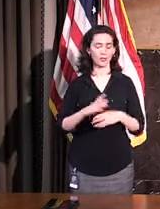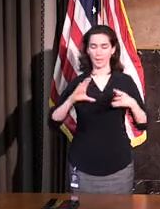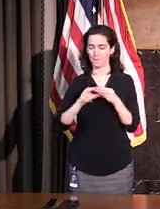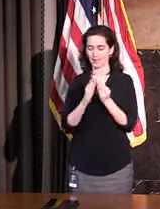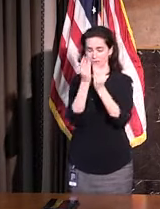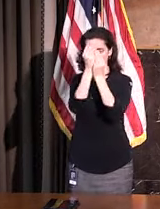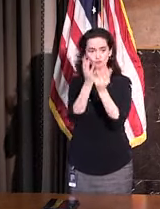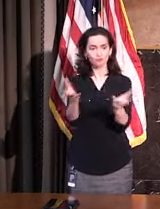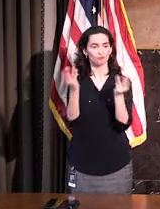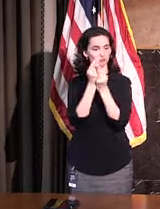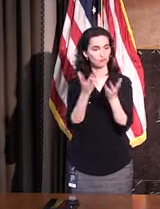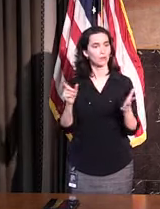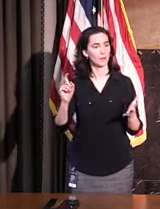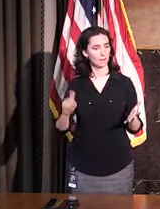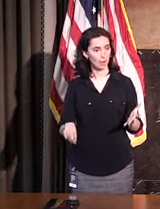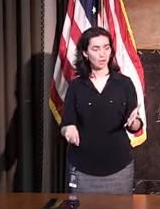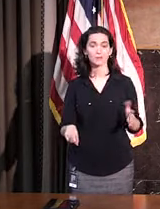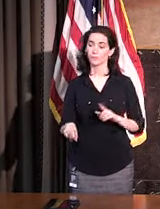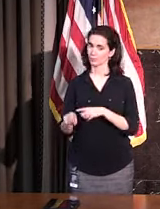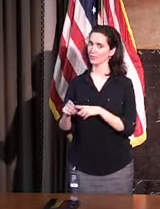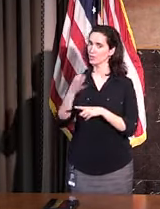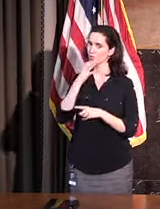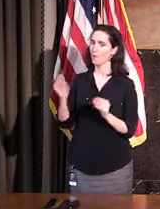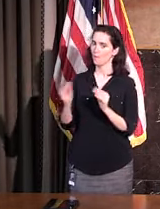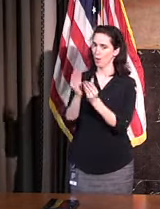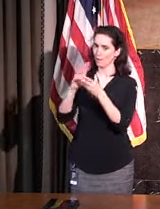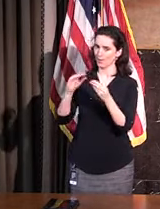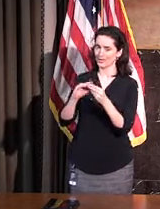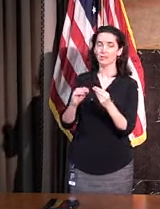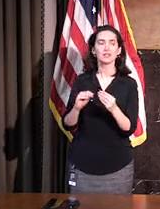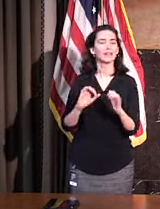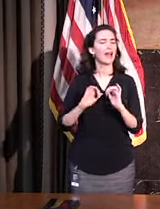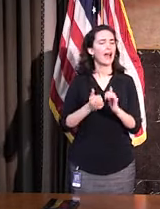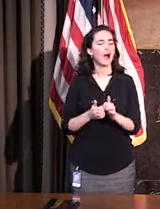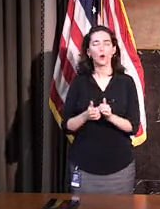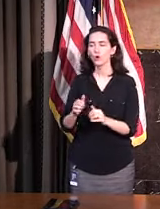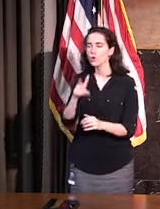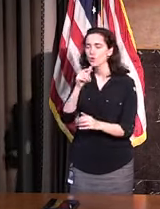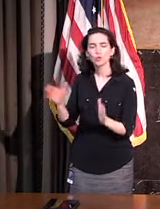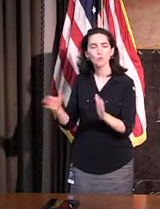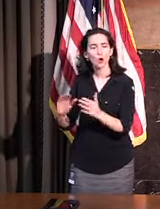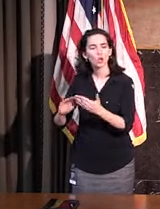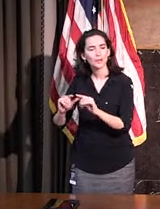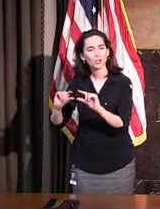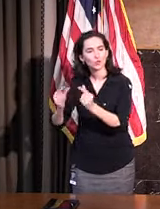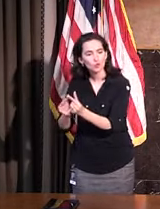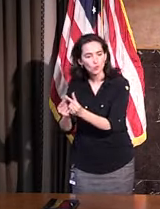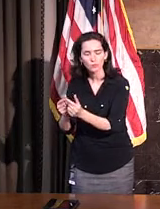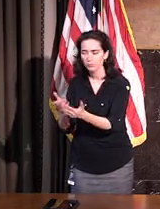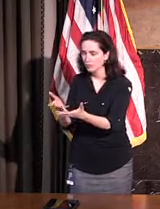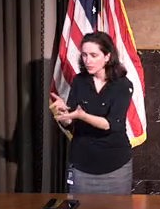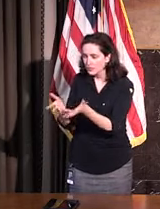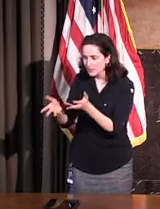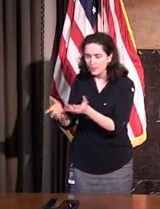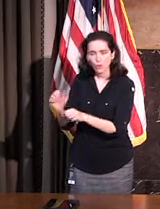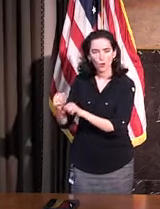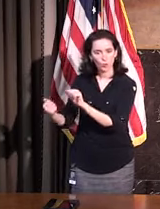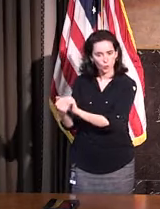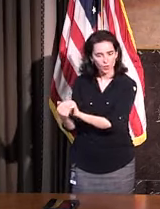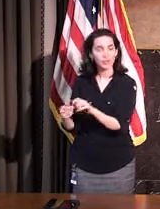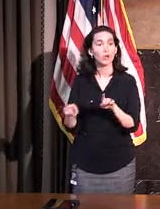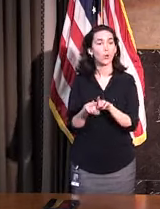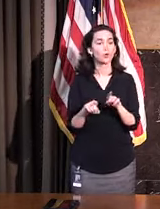more on that coming. Part of that is working closely with our community-based groups and really creating opportunities for people to have conversations